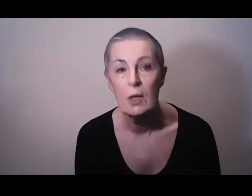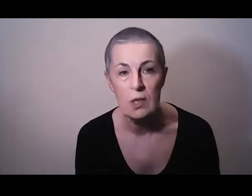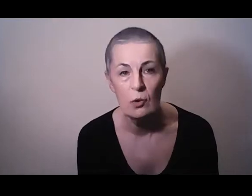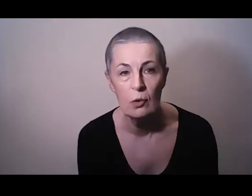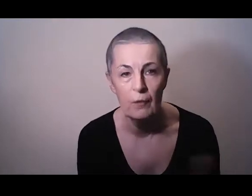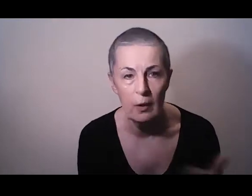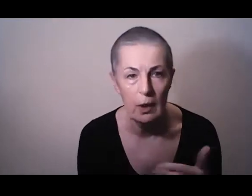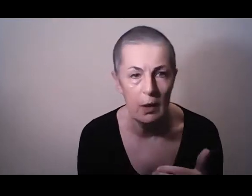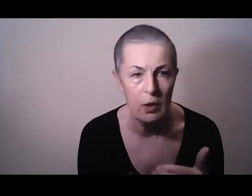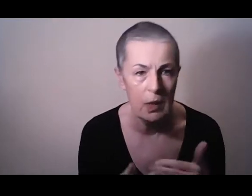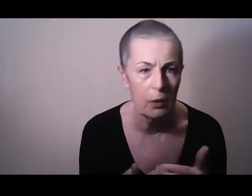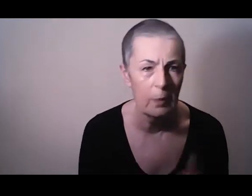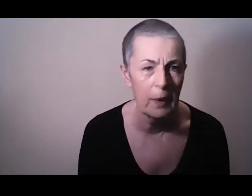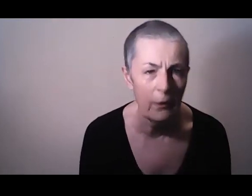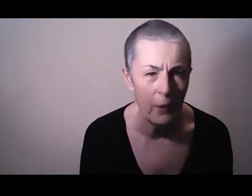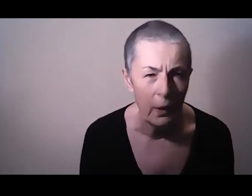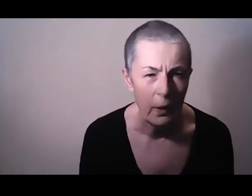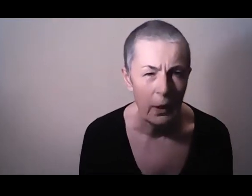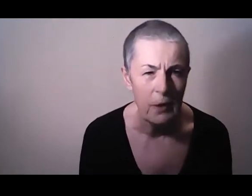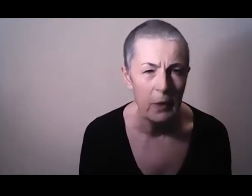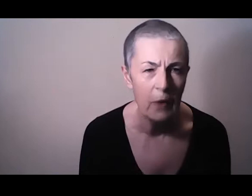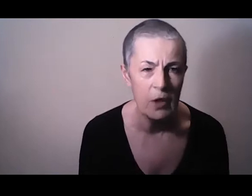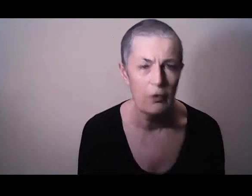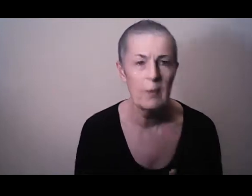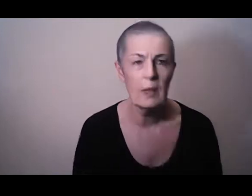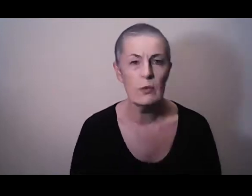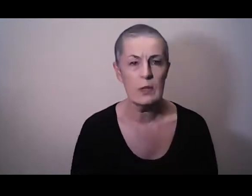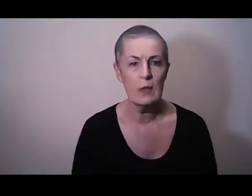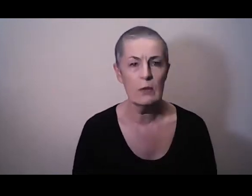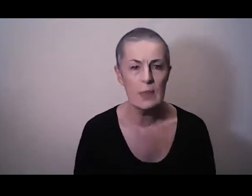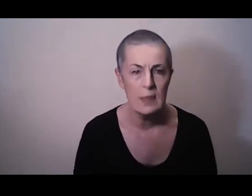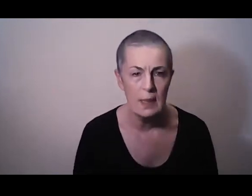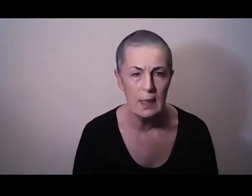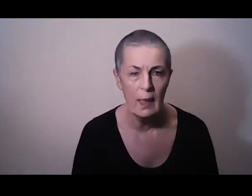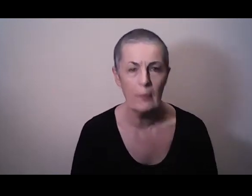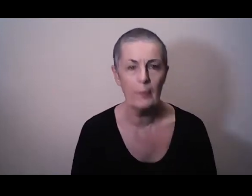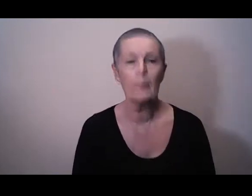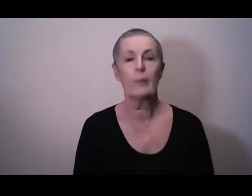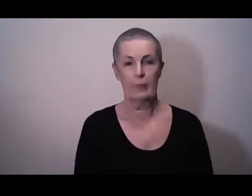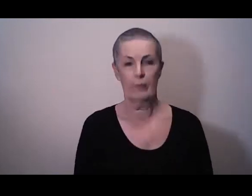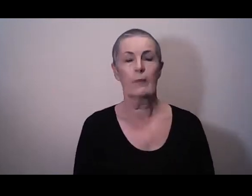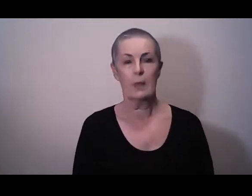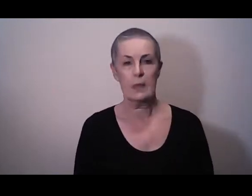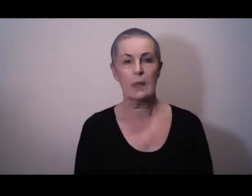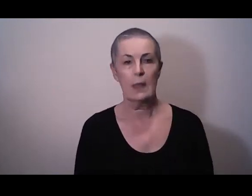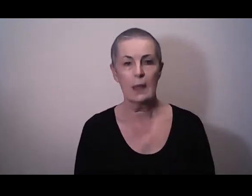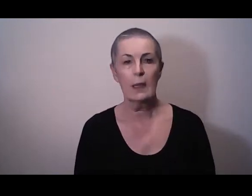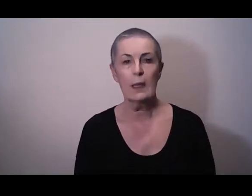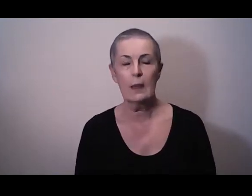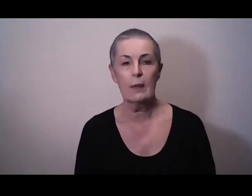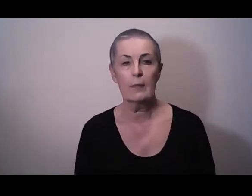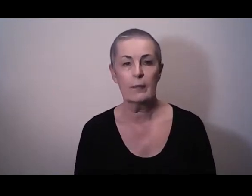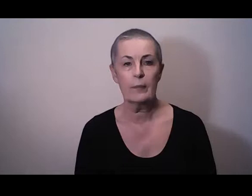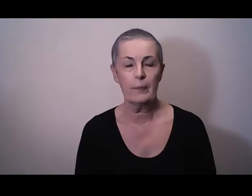I just thought for just a little bit of close work, just for a minute or so, just to see that Yeah, is that okay?